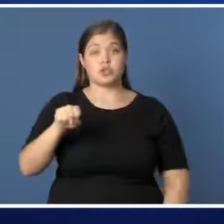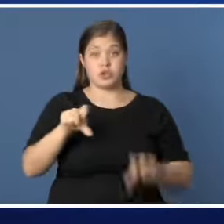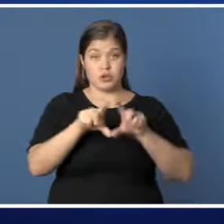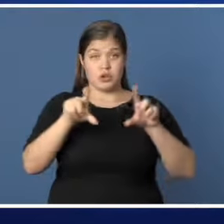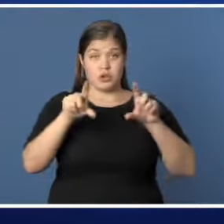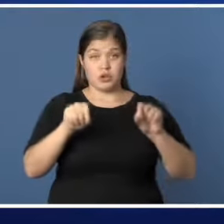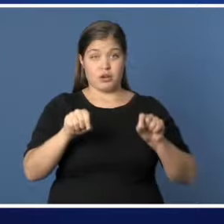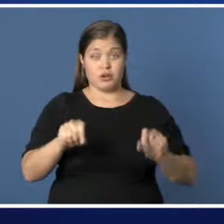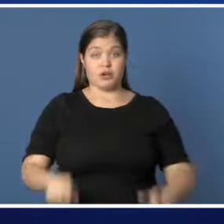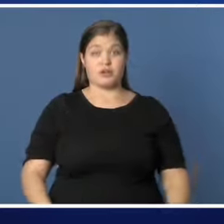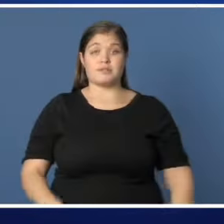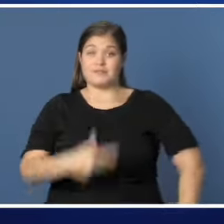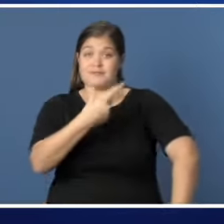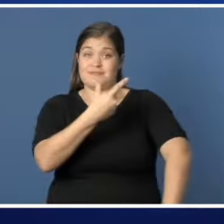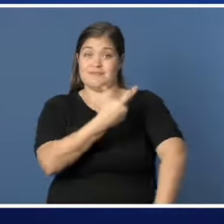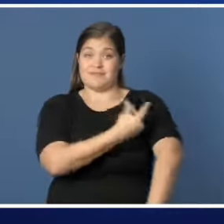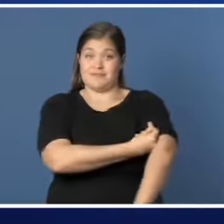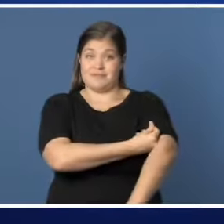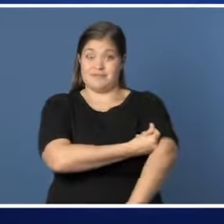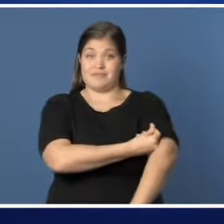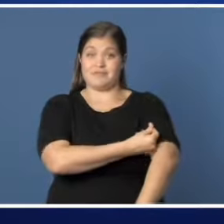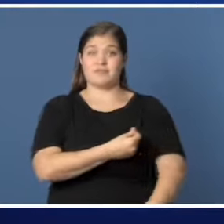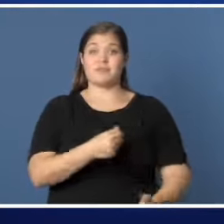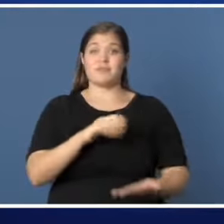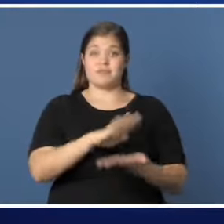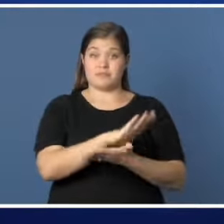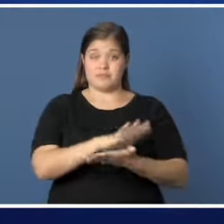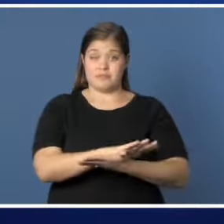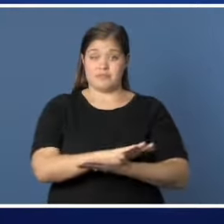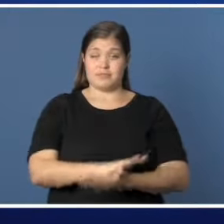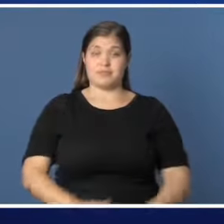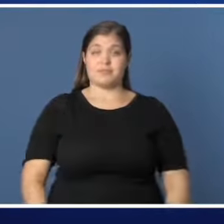Social Security cards, immunization records,